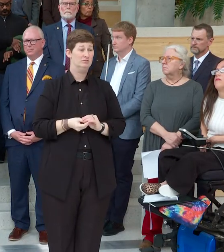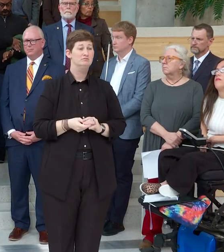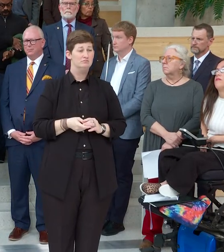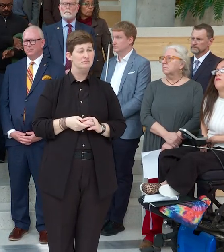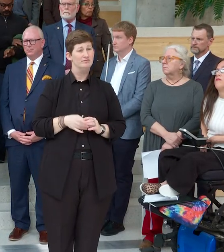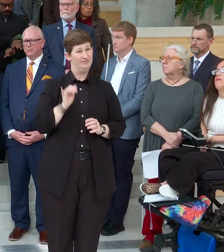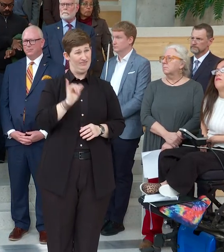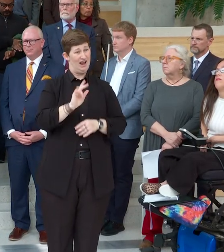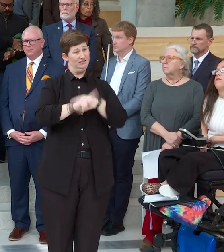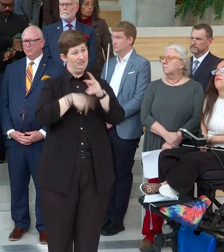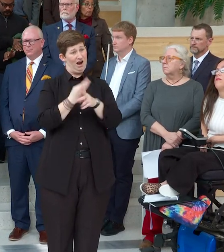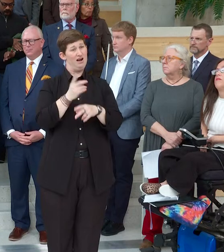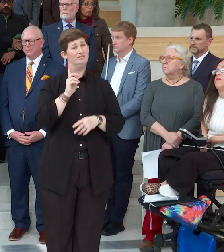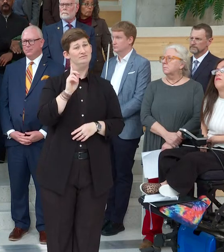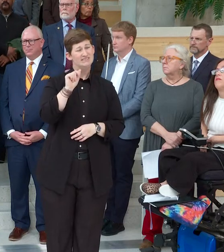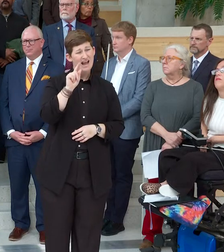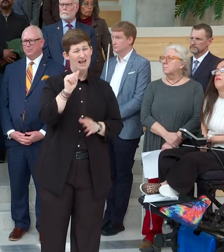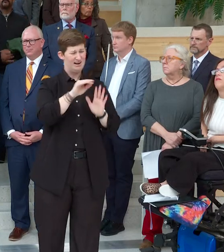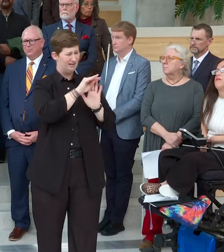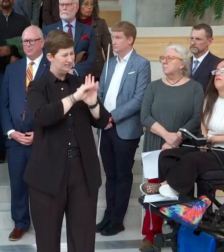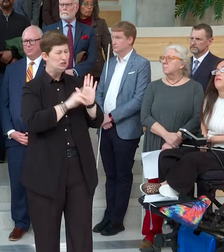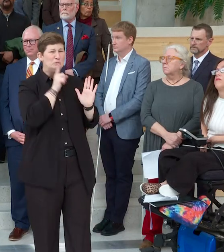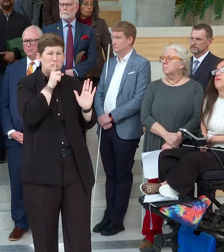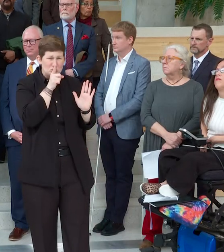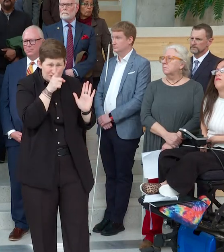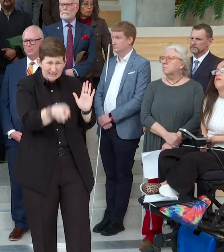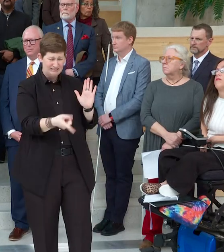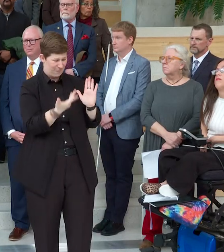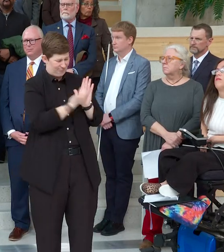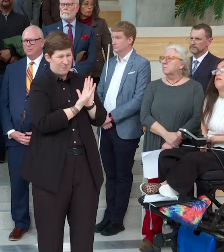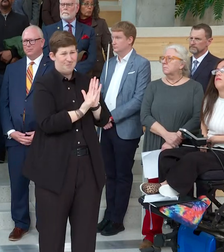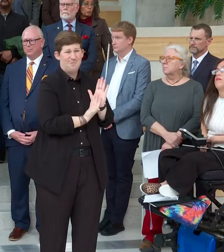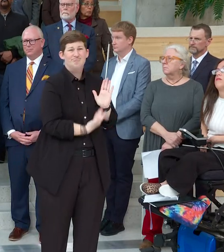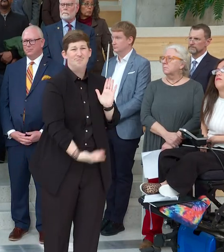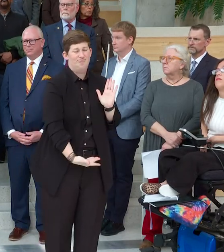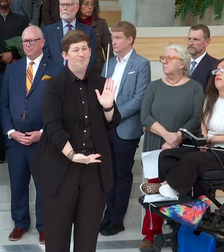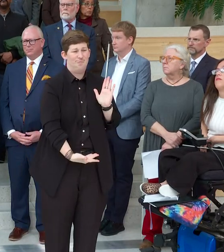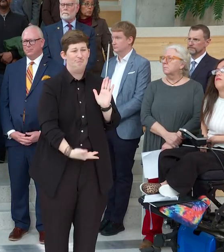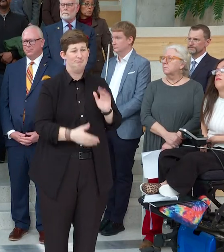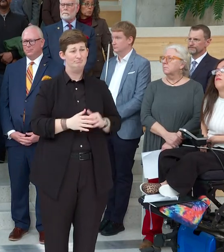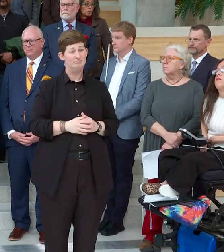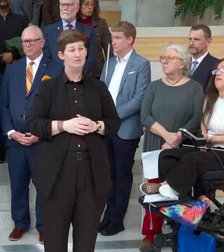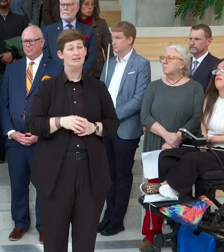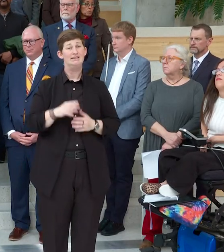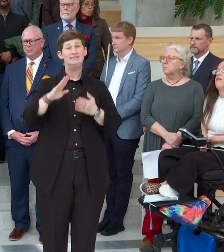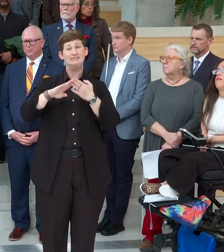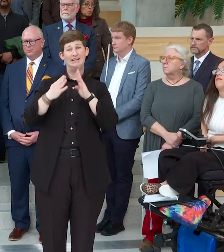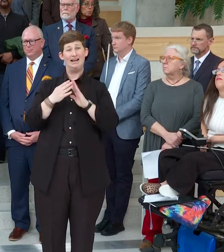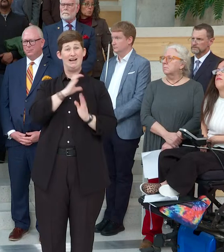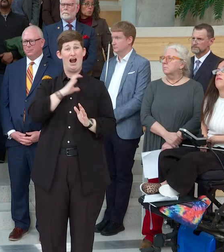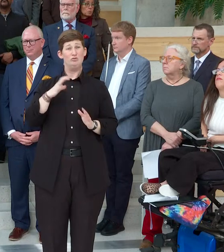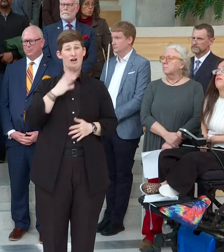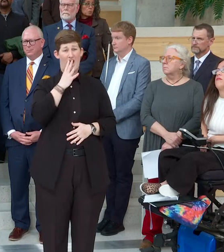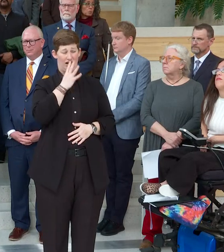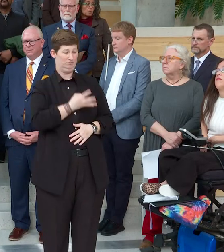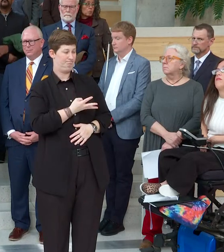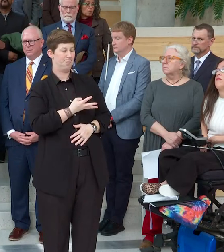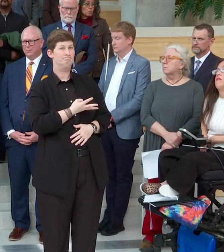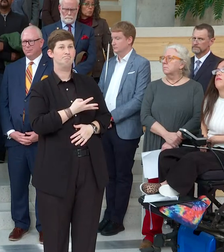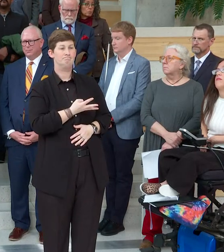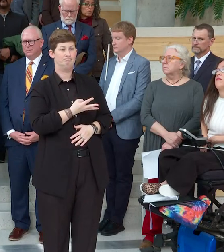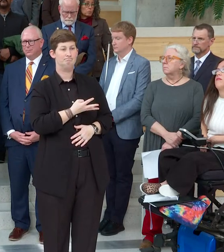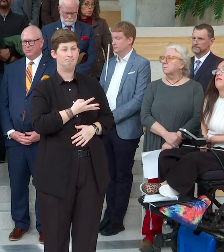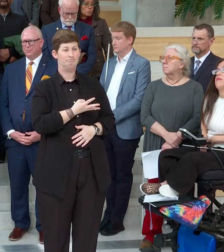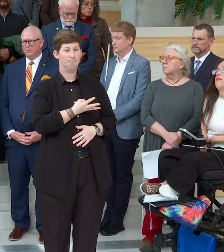that we should be using in creating policy, and that is the data that was ignored, both the first time the ordinance was passed and also